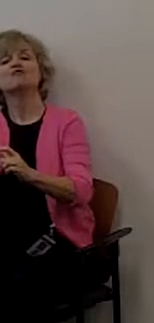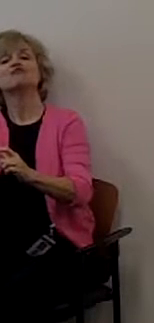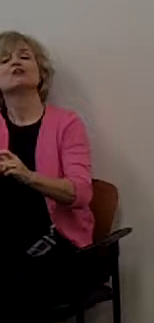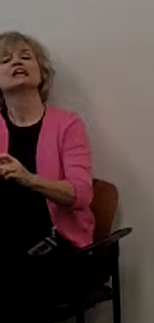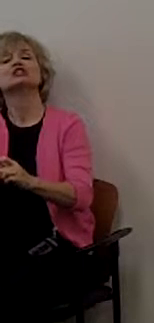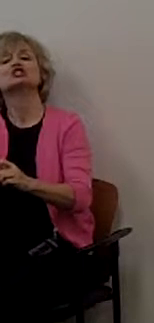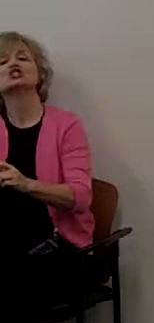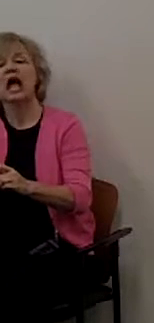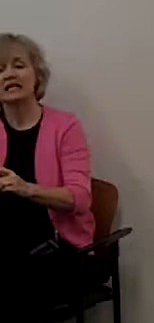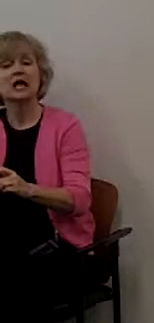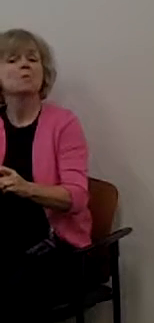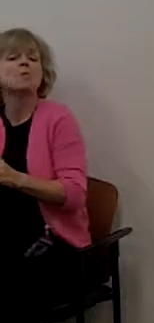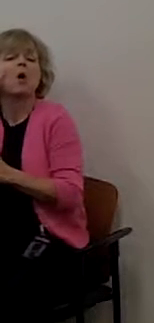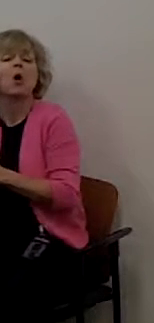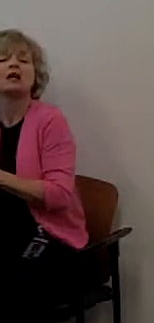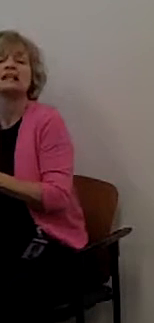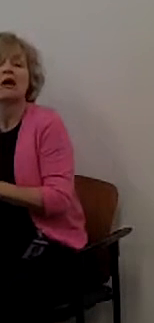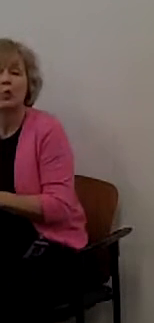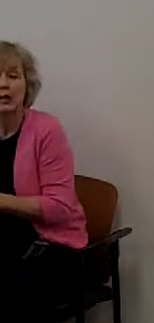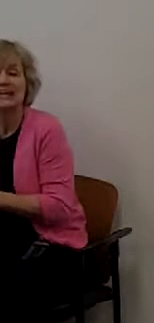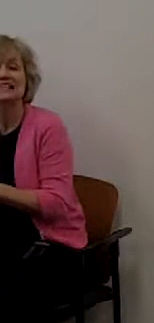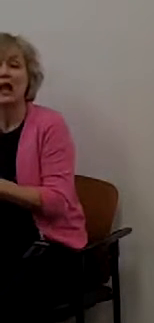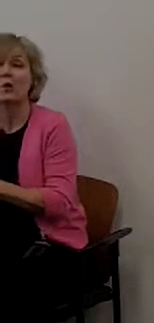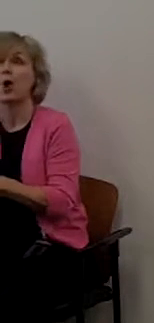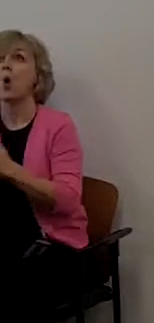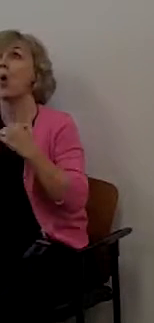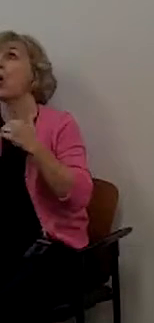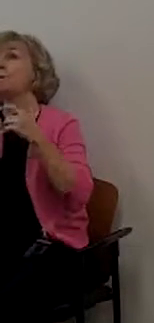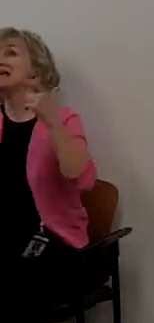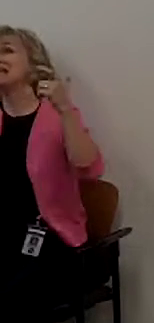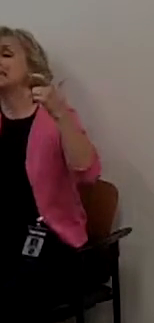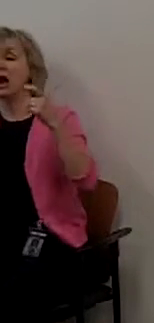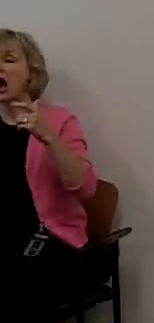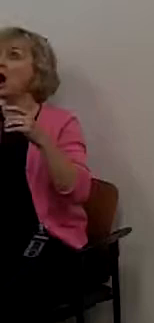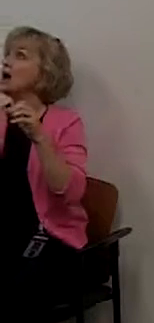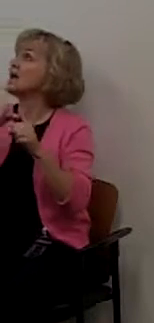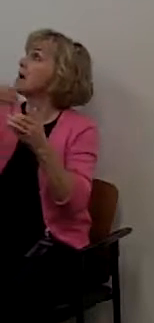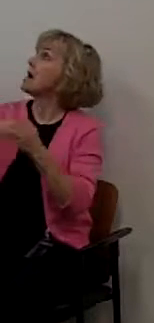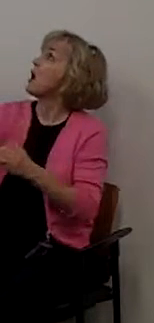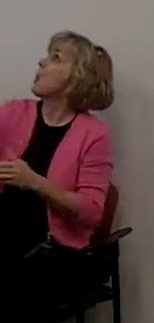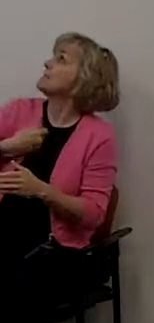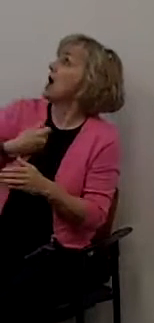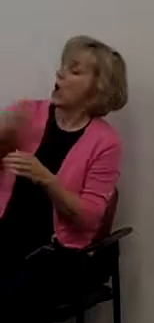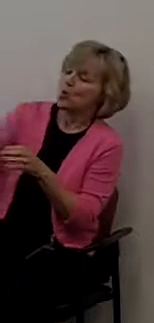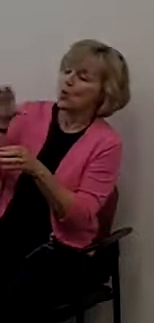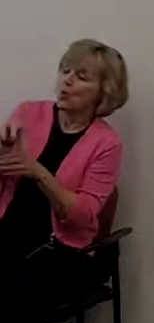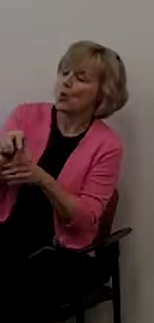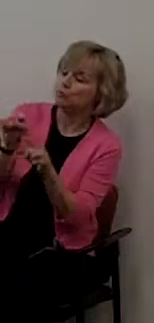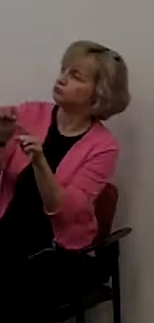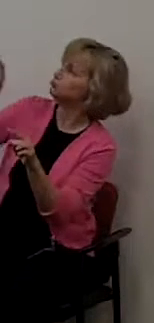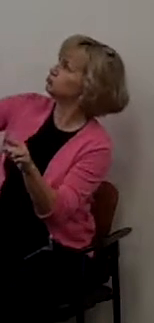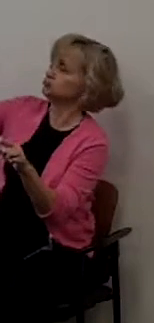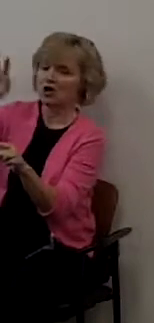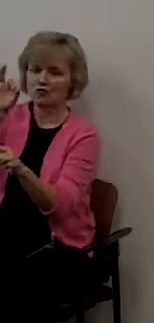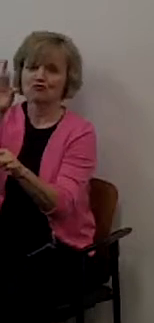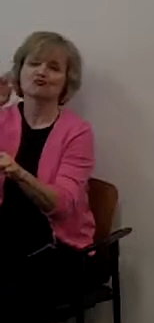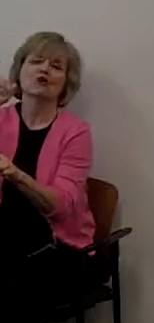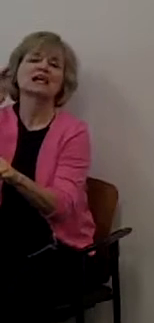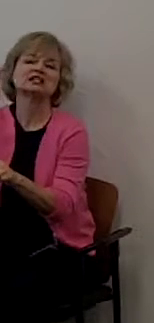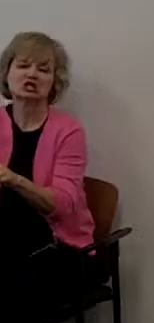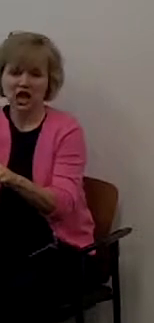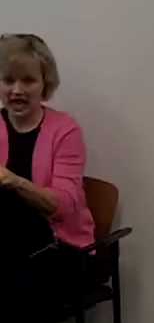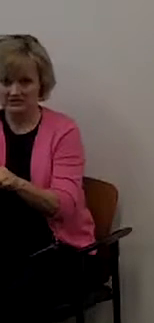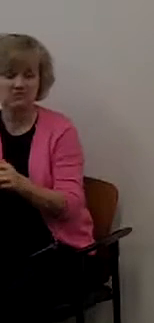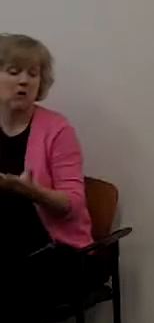is a Dairy Queen, but it's owned by somebody in town. So that would be considered a small business as well. The second reason I